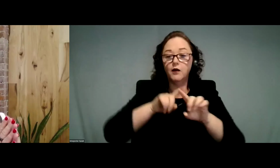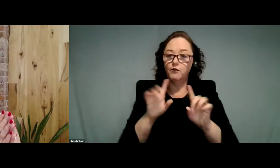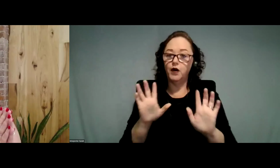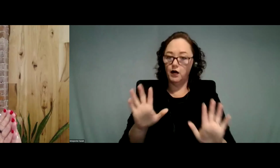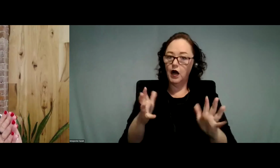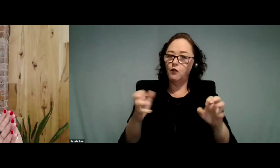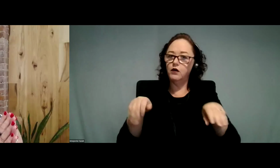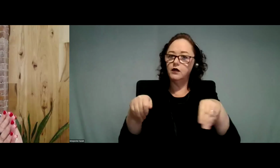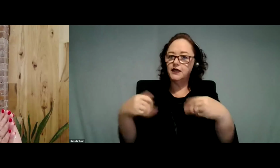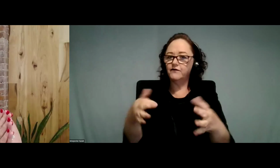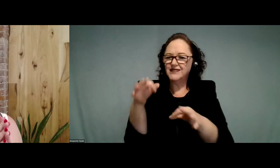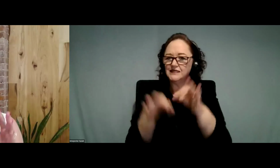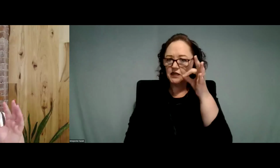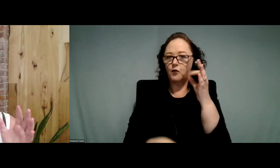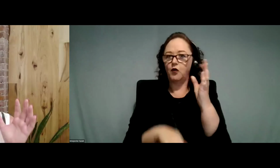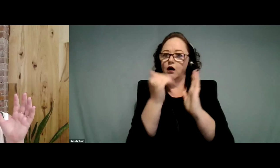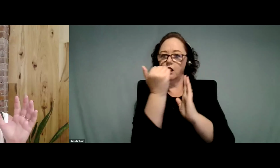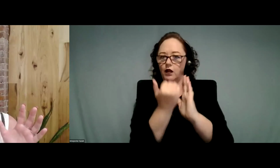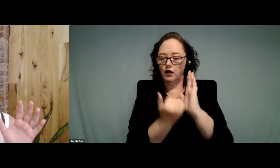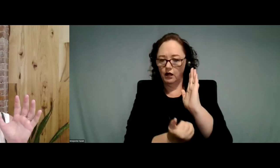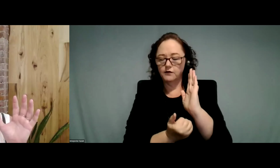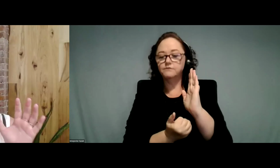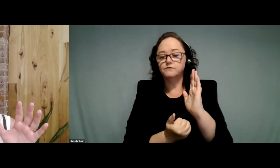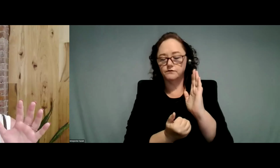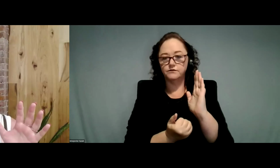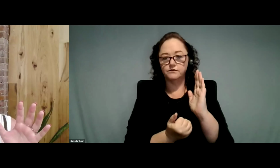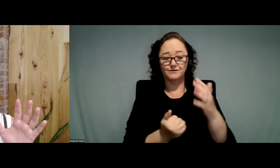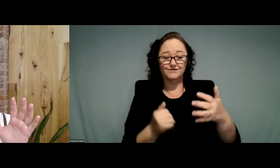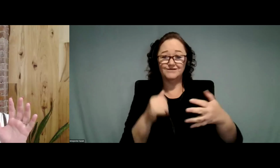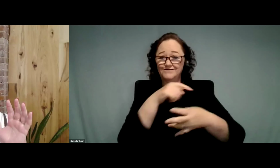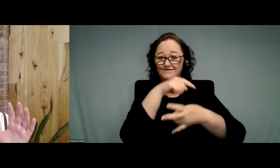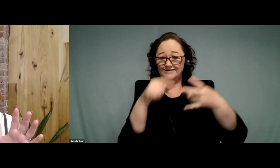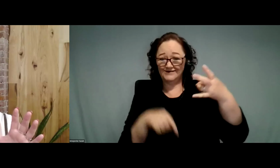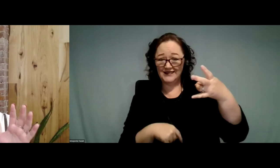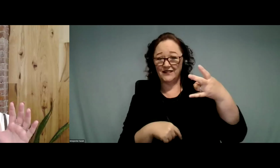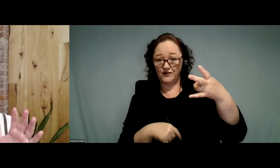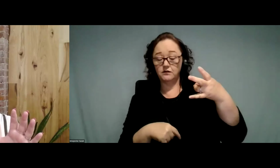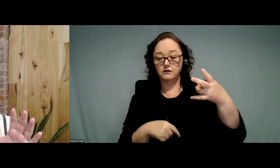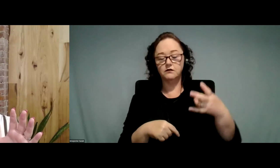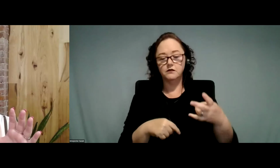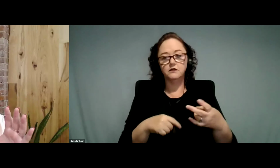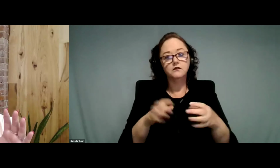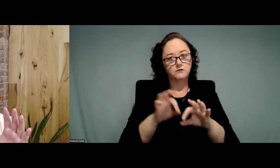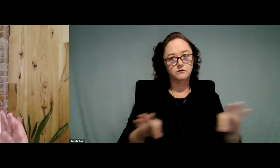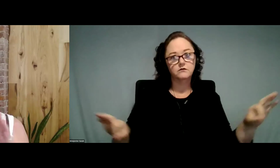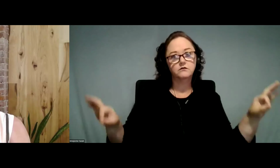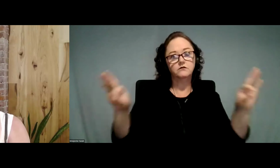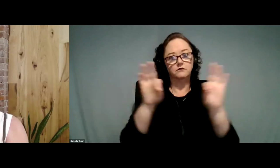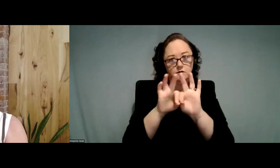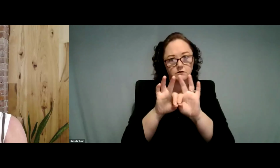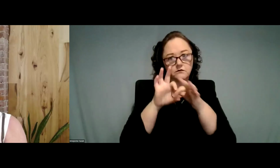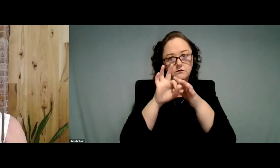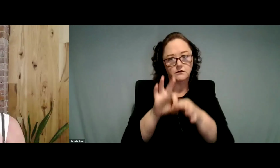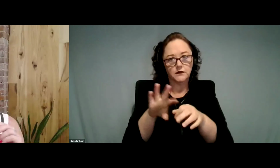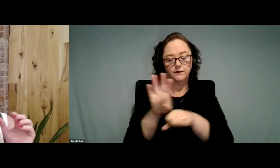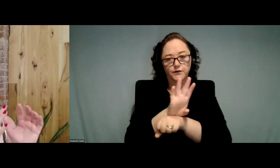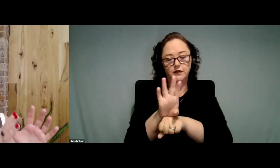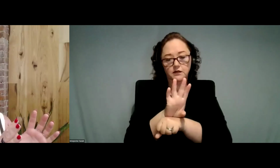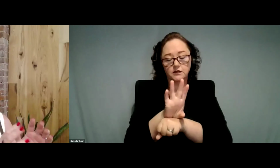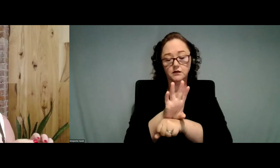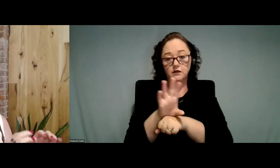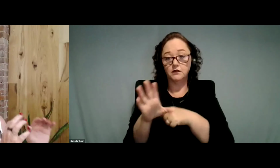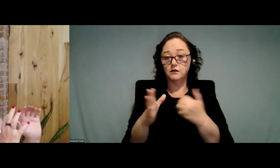at as a creative to say, here are the 7 areas that are key in my business as a solo business,